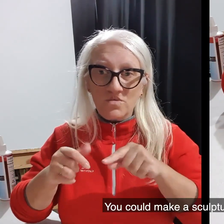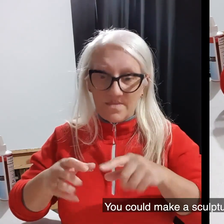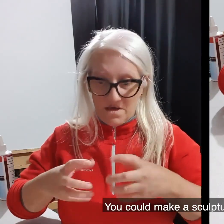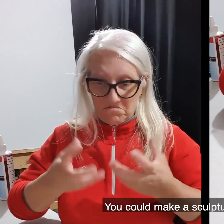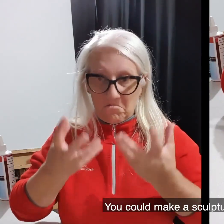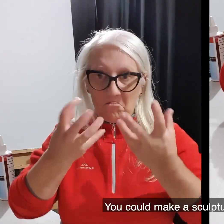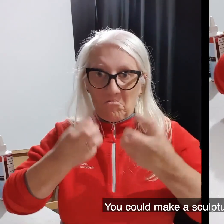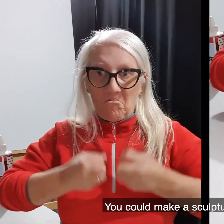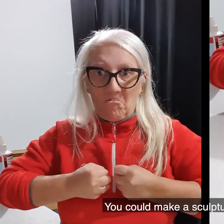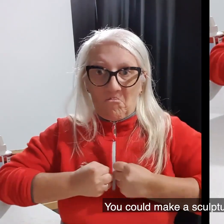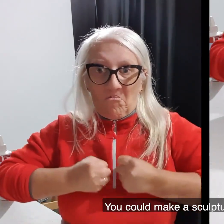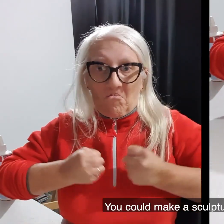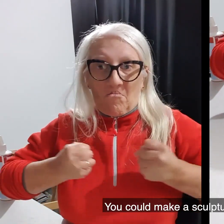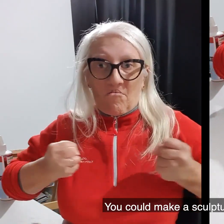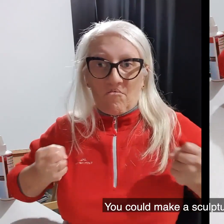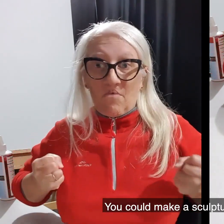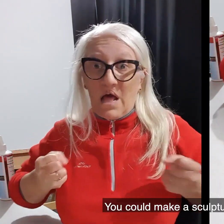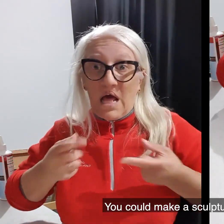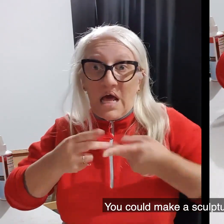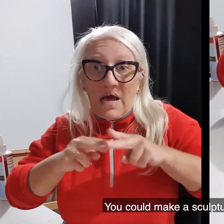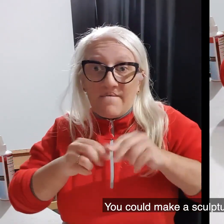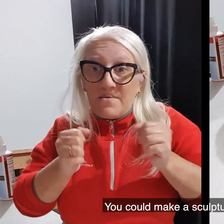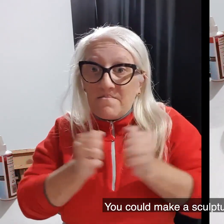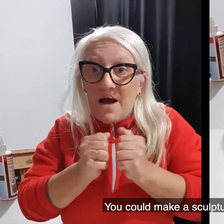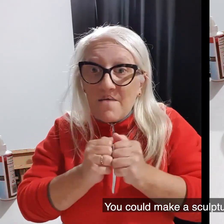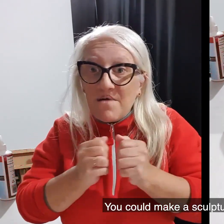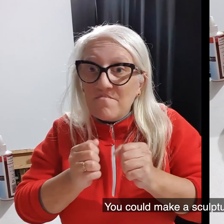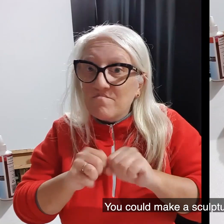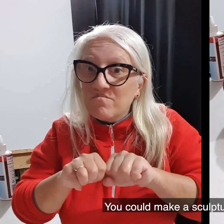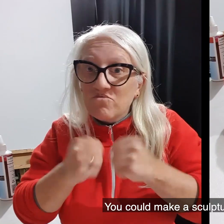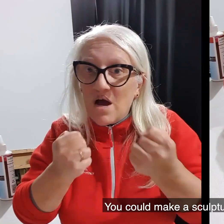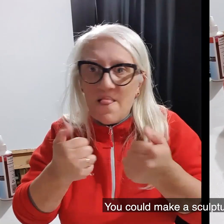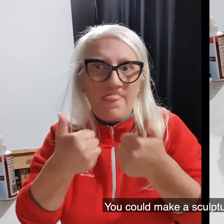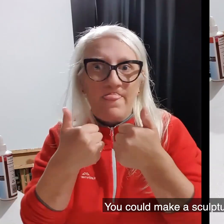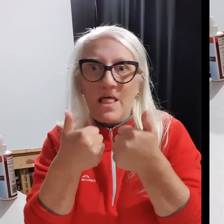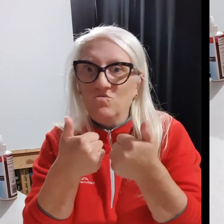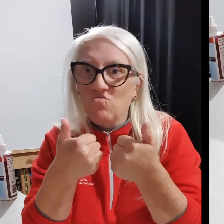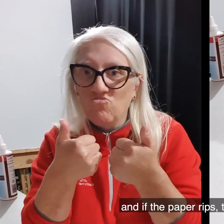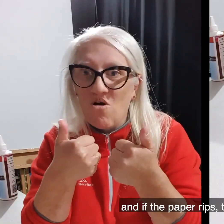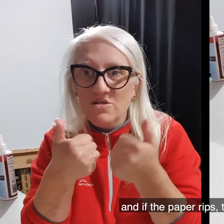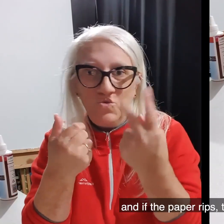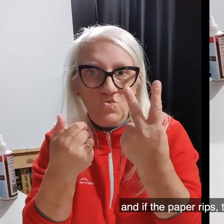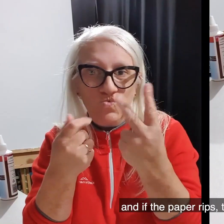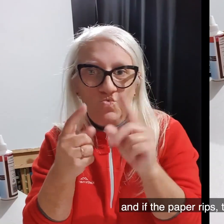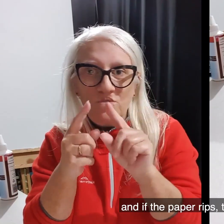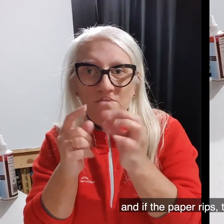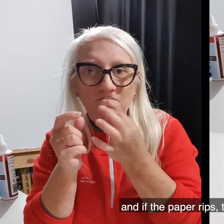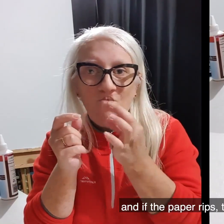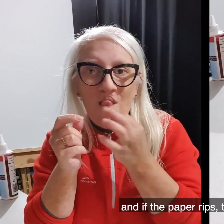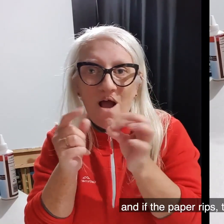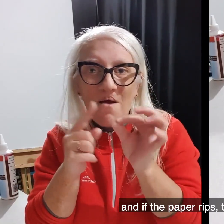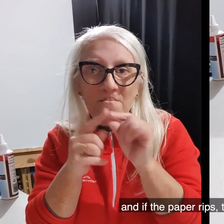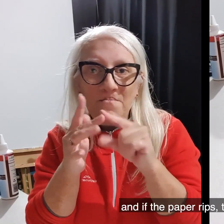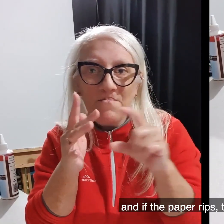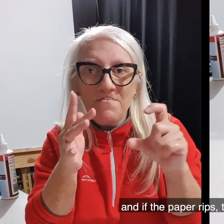You could make a sculpture using that sign. And if the paper Rips? That's all